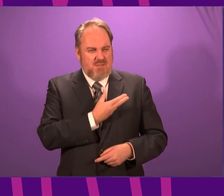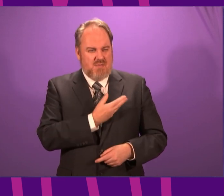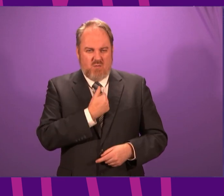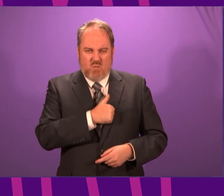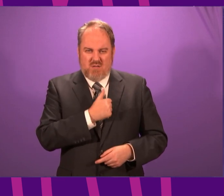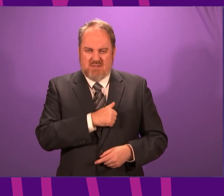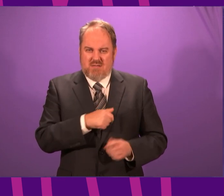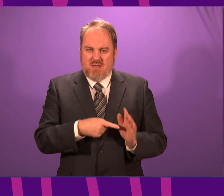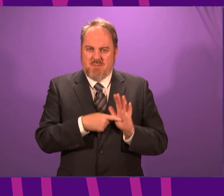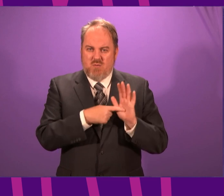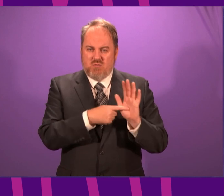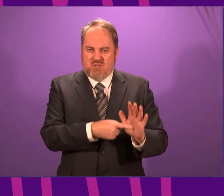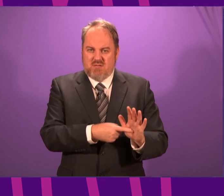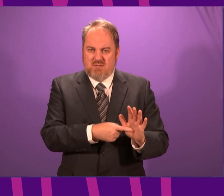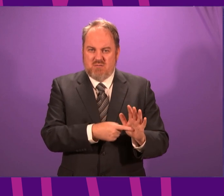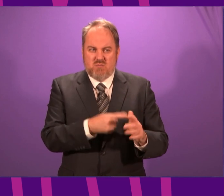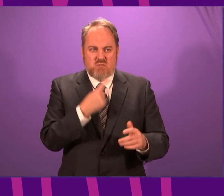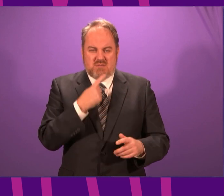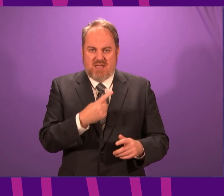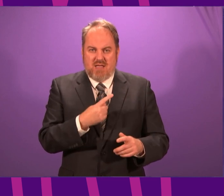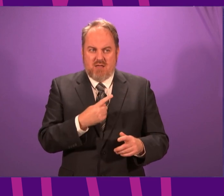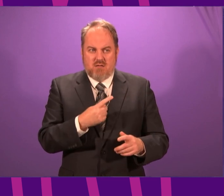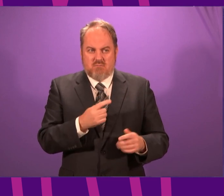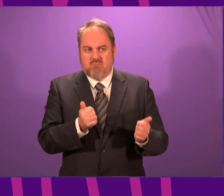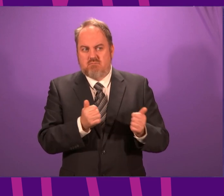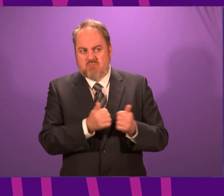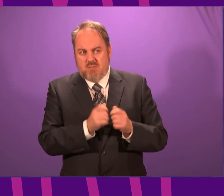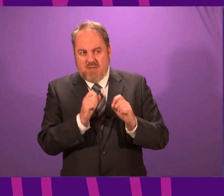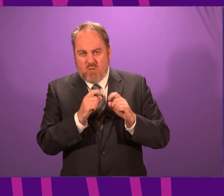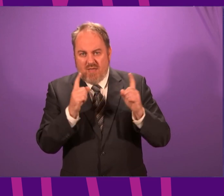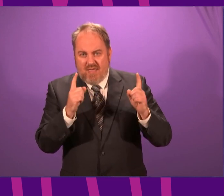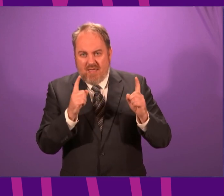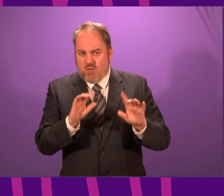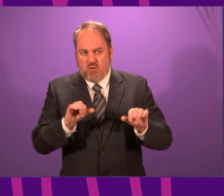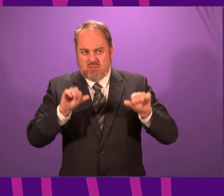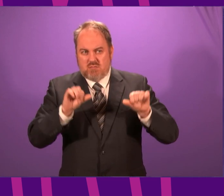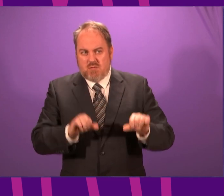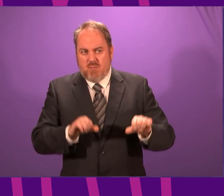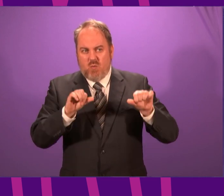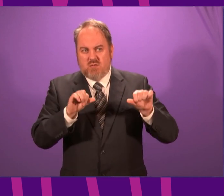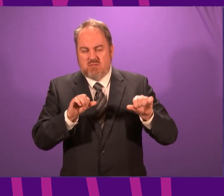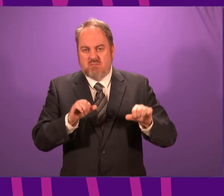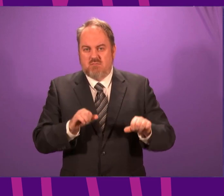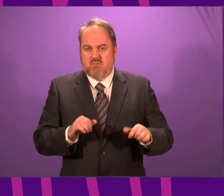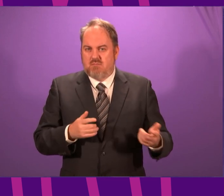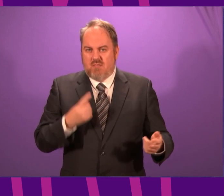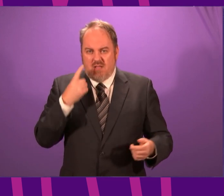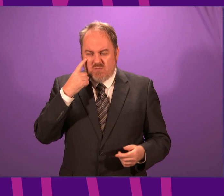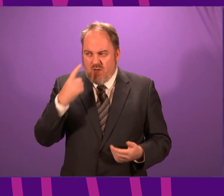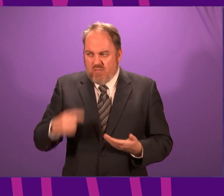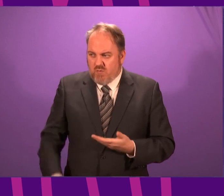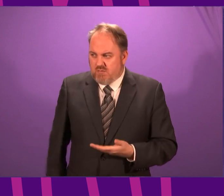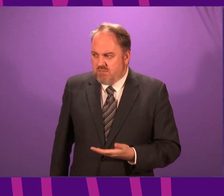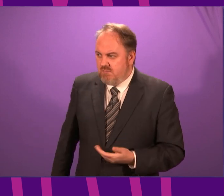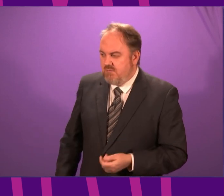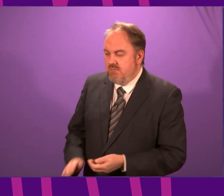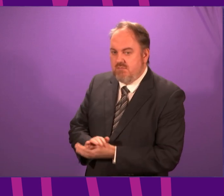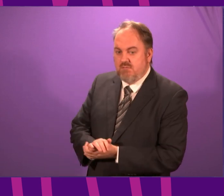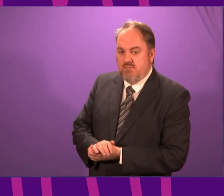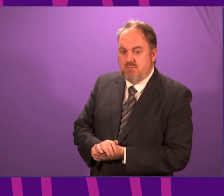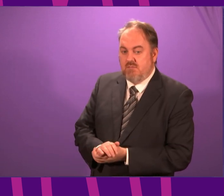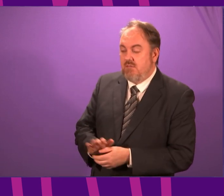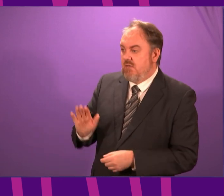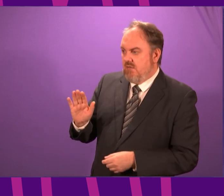have a motion that said note and not endorse. But if I'm wrong about that, I will stand corrected. Elaine Smith. Labour